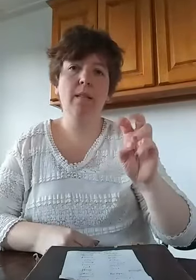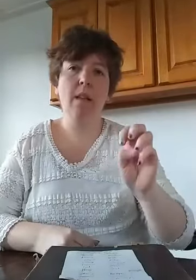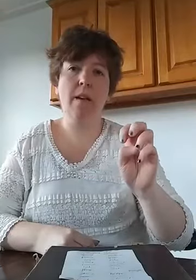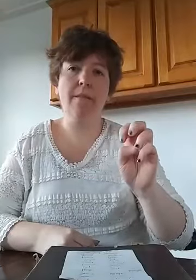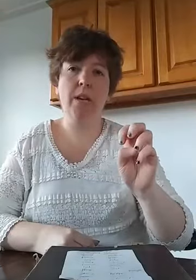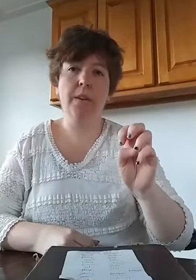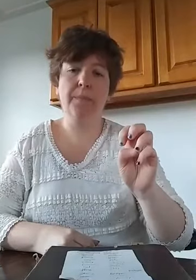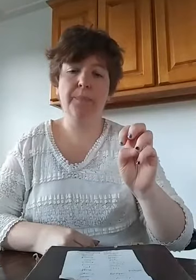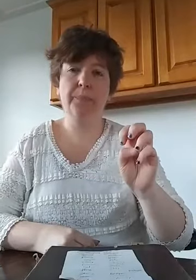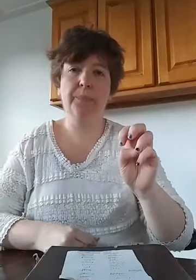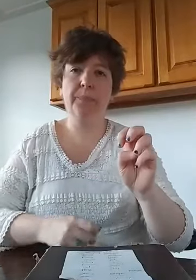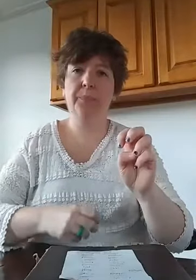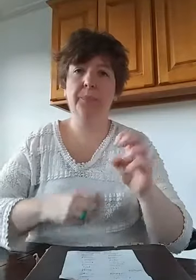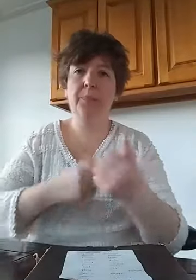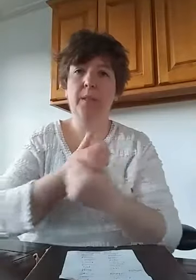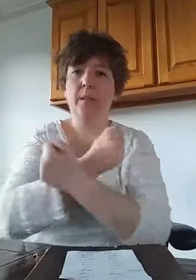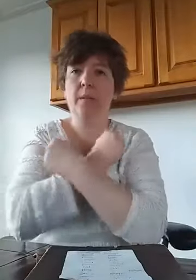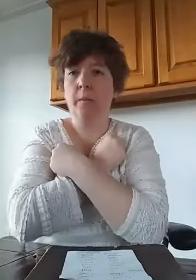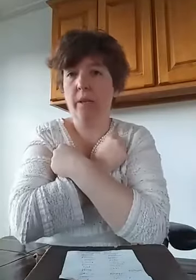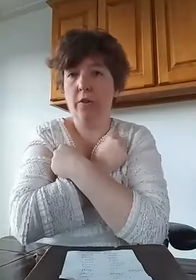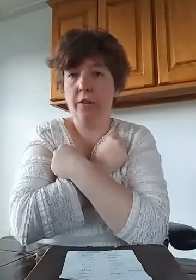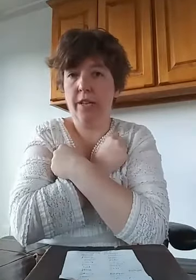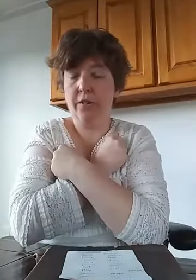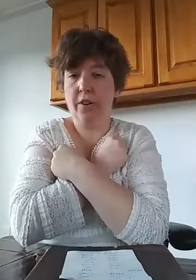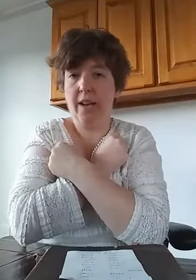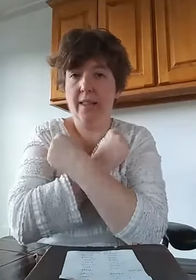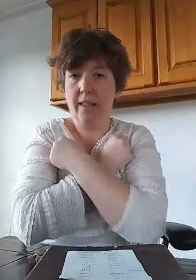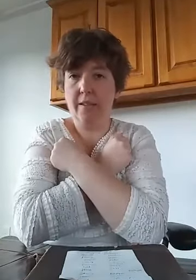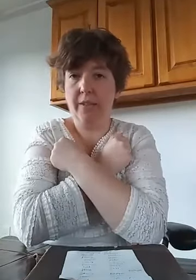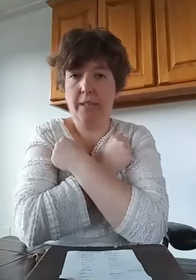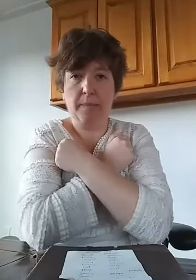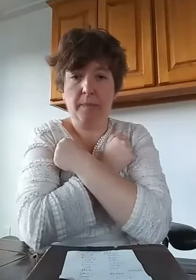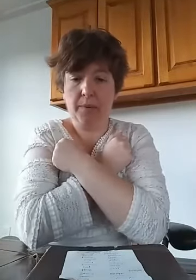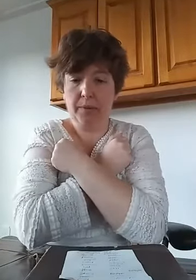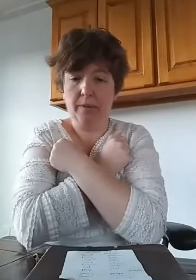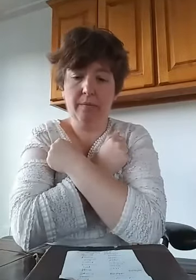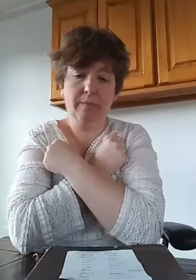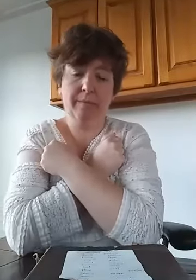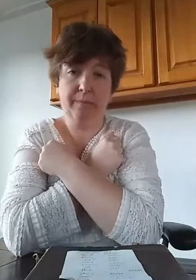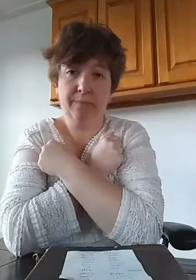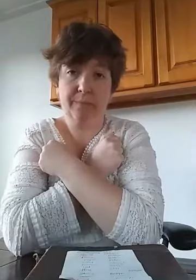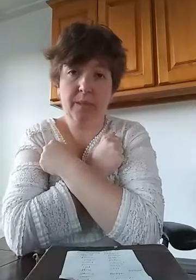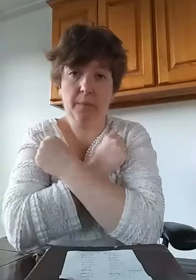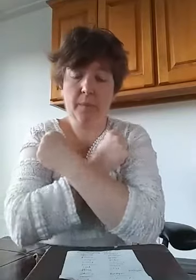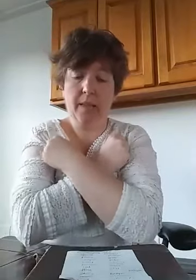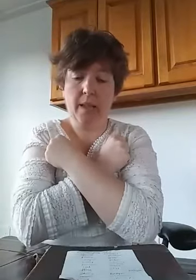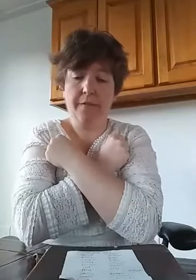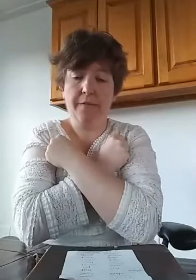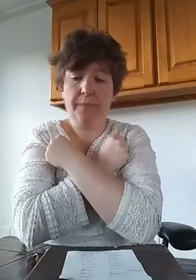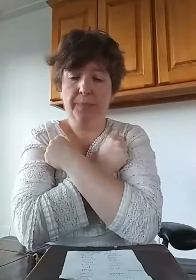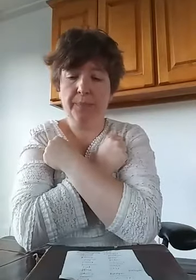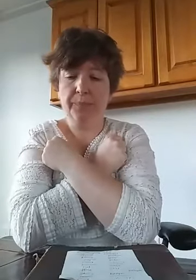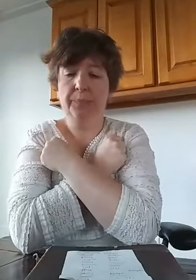Love. We learned yesterday, love as a person would be love.